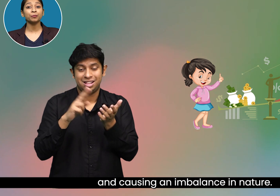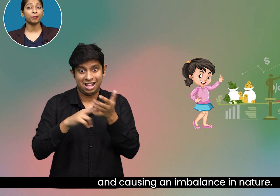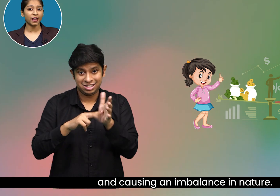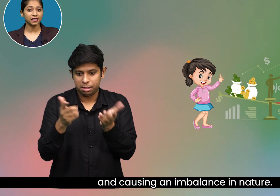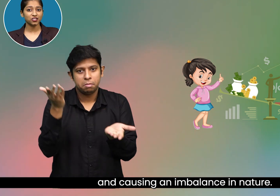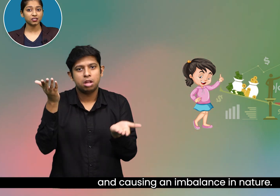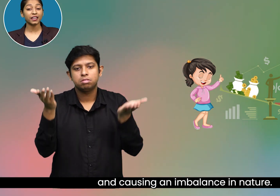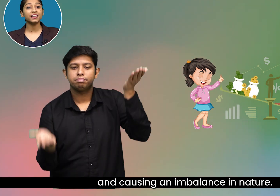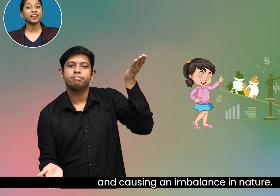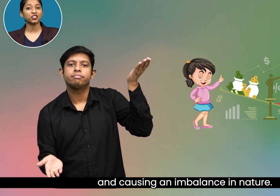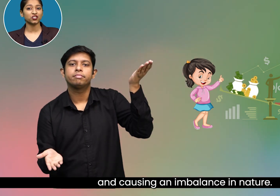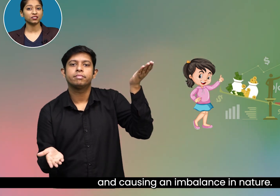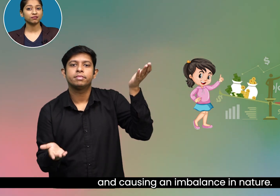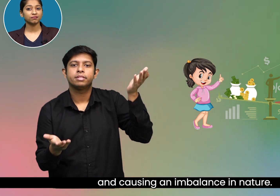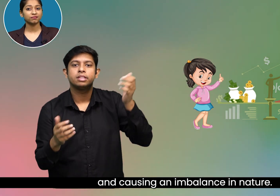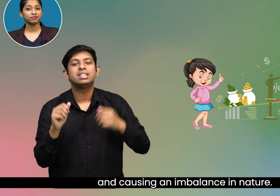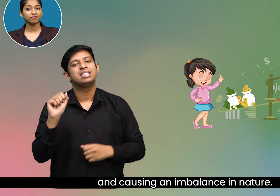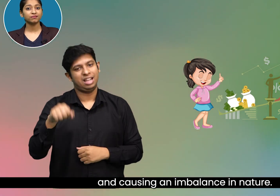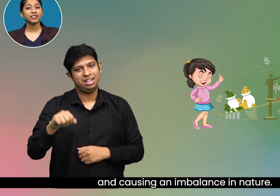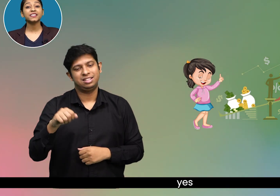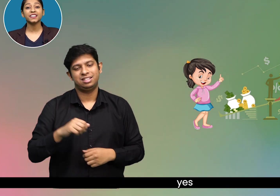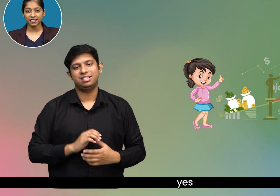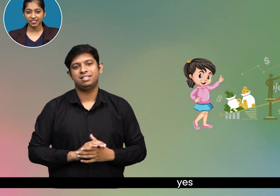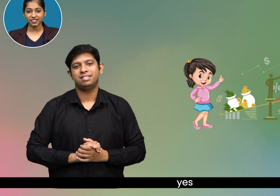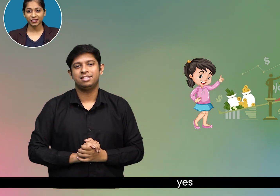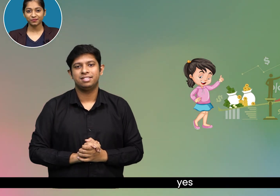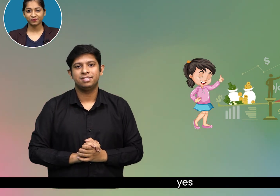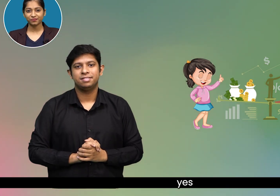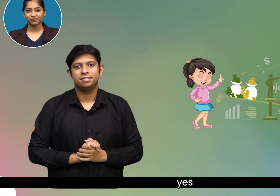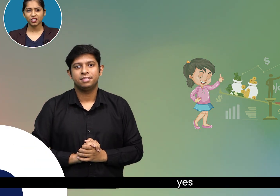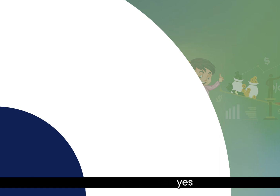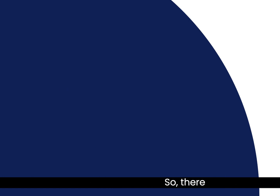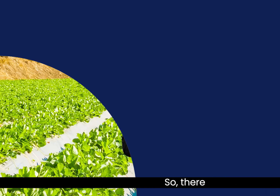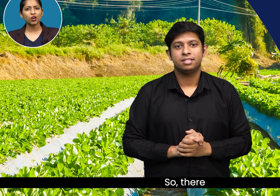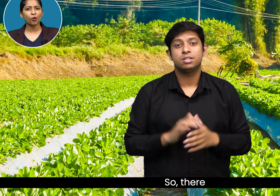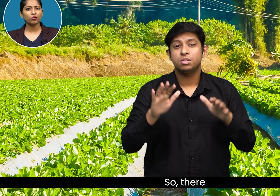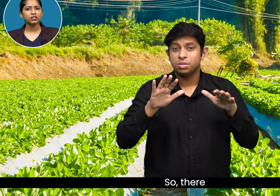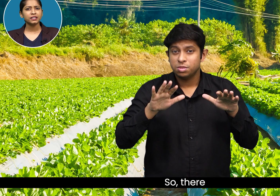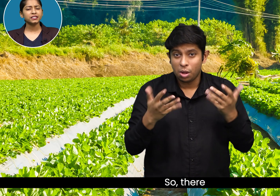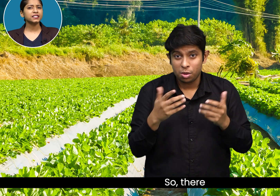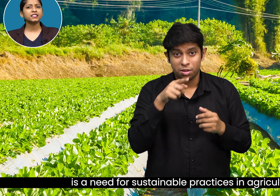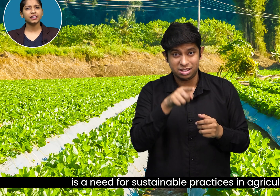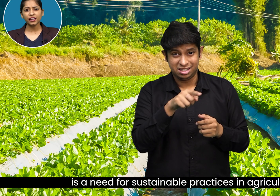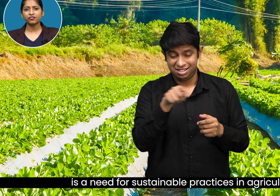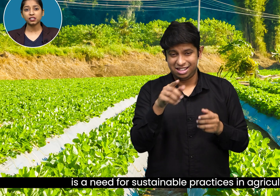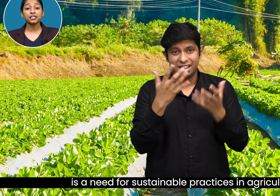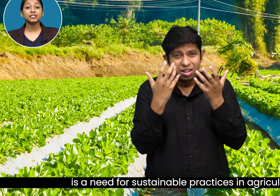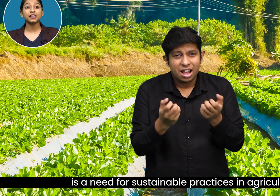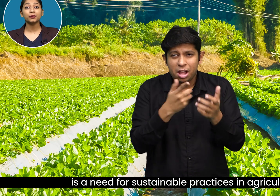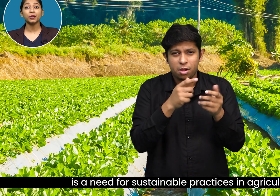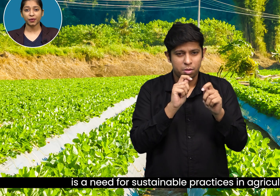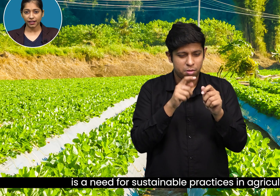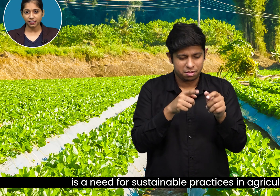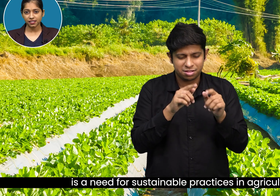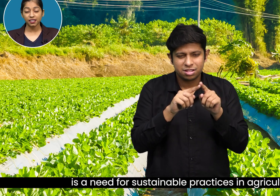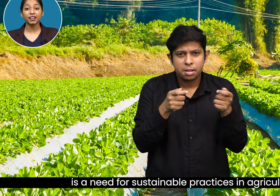causing an imbalance in nature. Yes, So, there is a need for